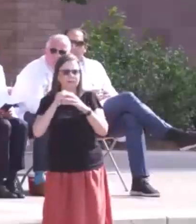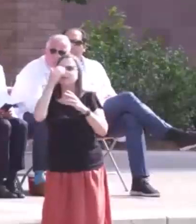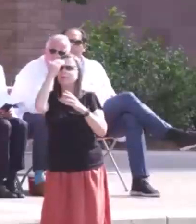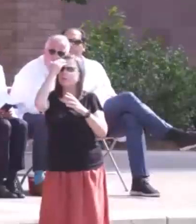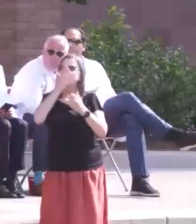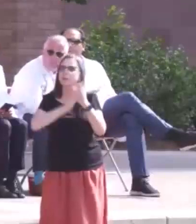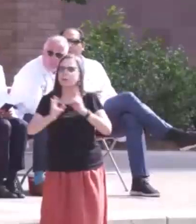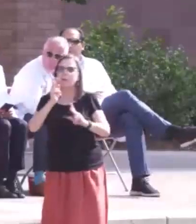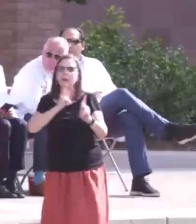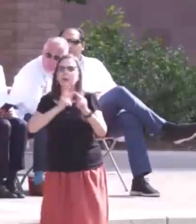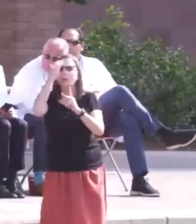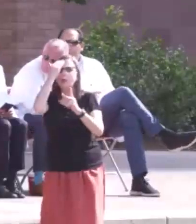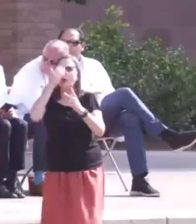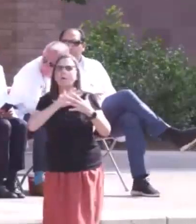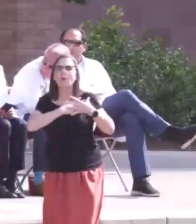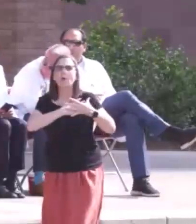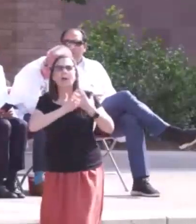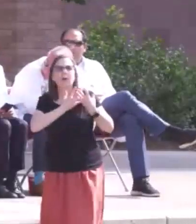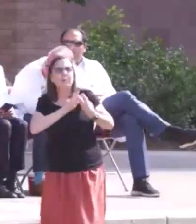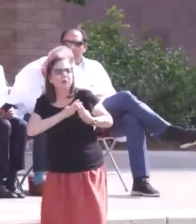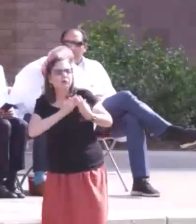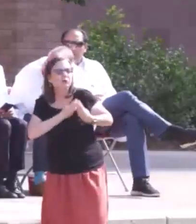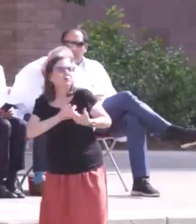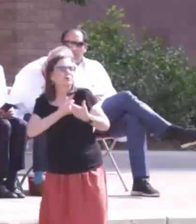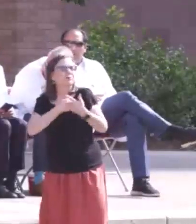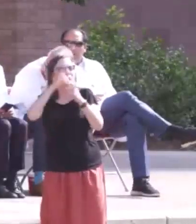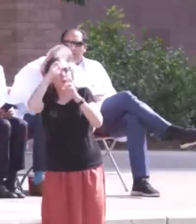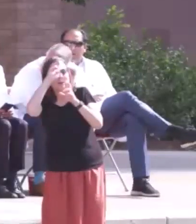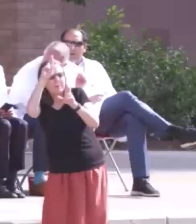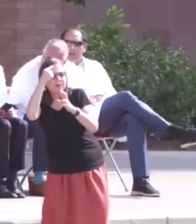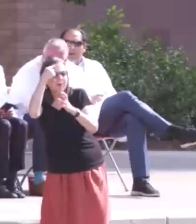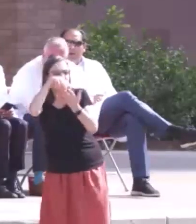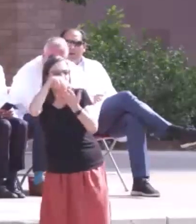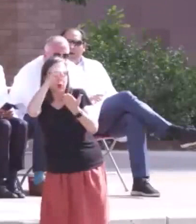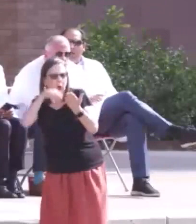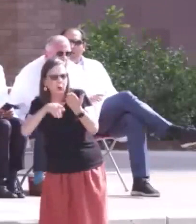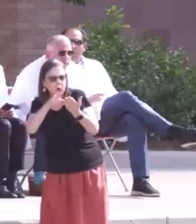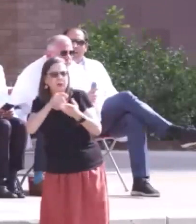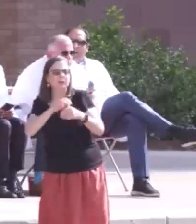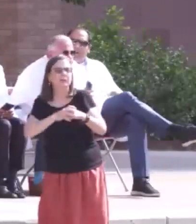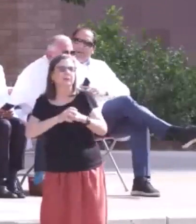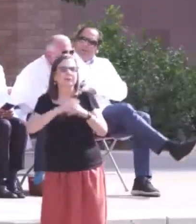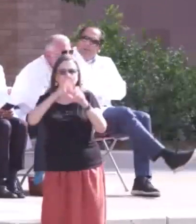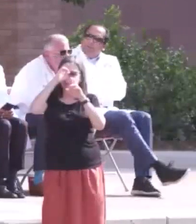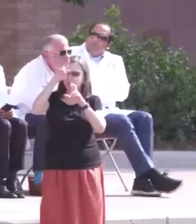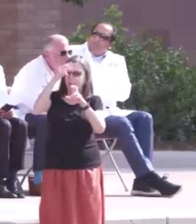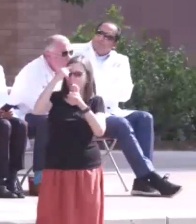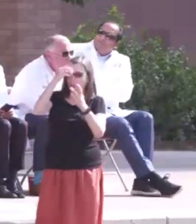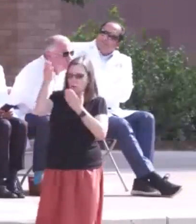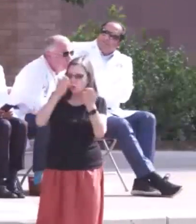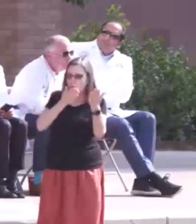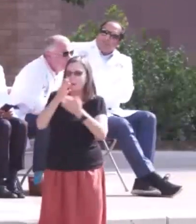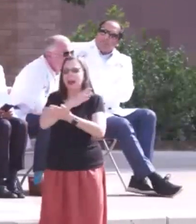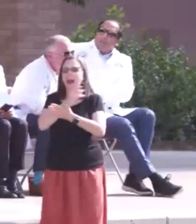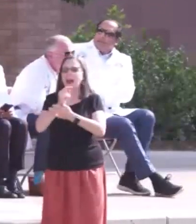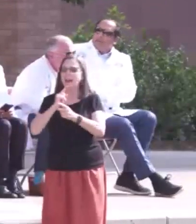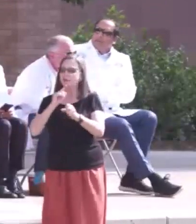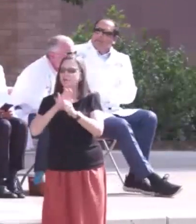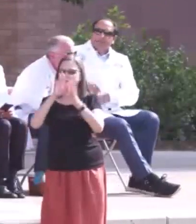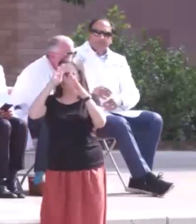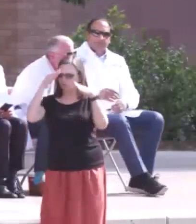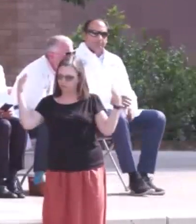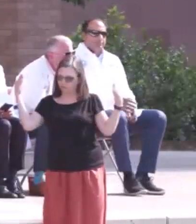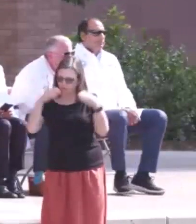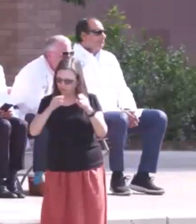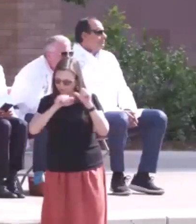compassion, for the respect for learners, for their commitment to service, and for their dedication to lifelong